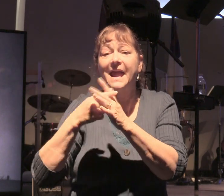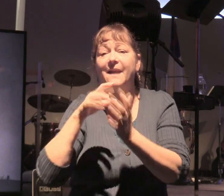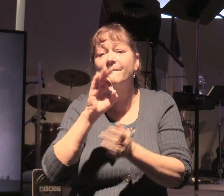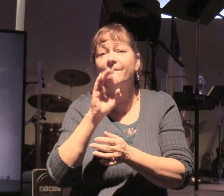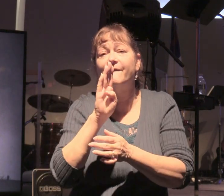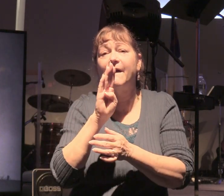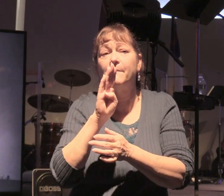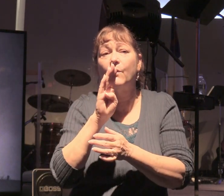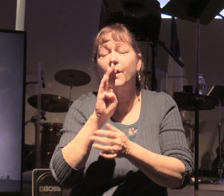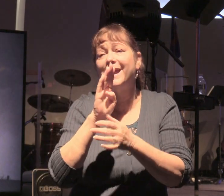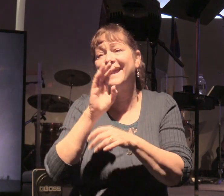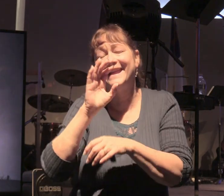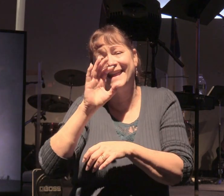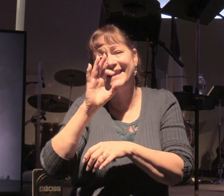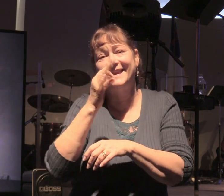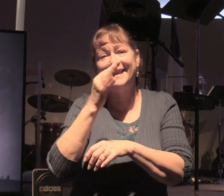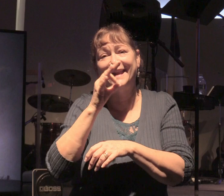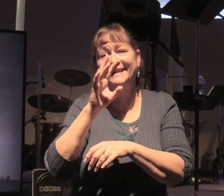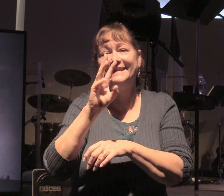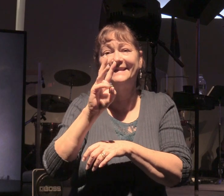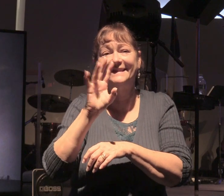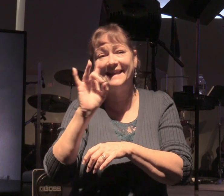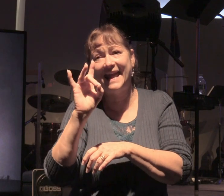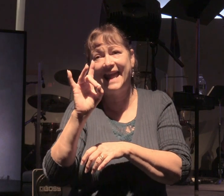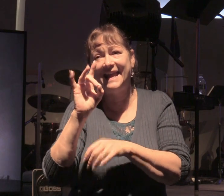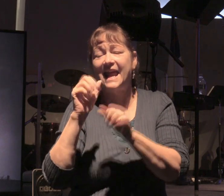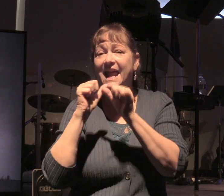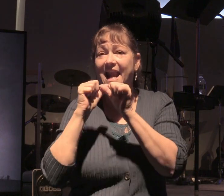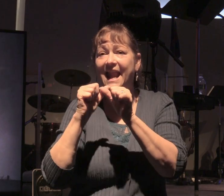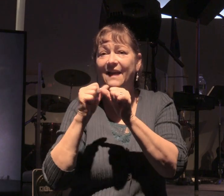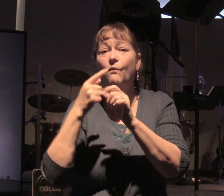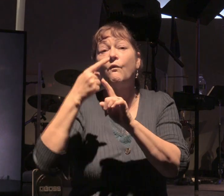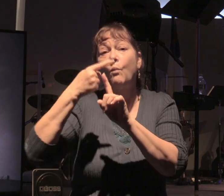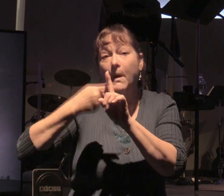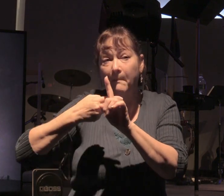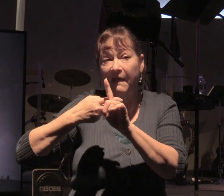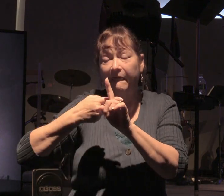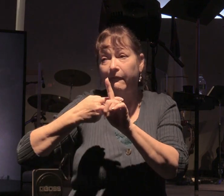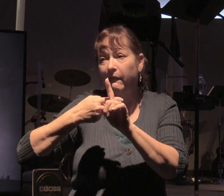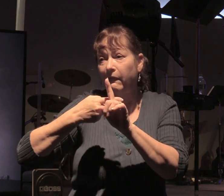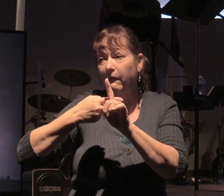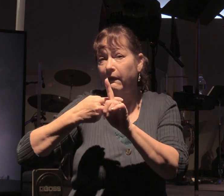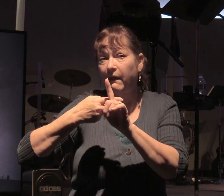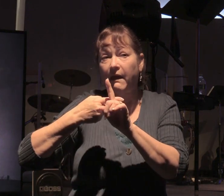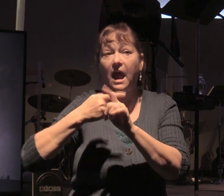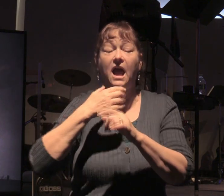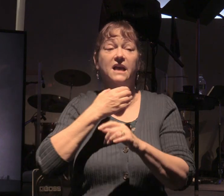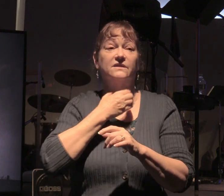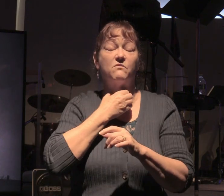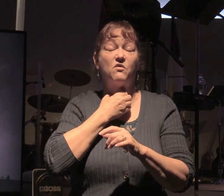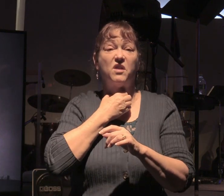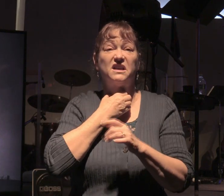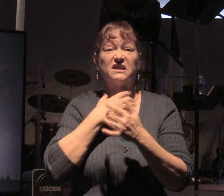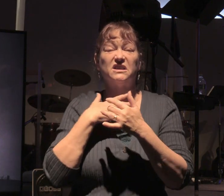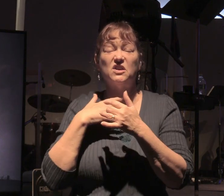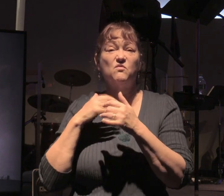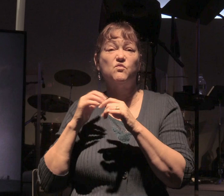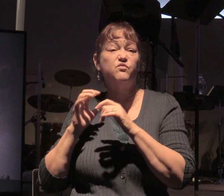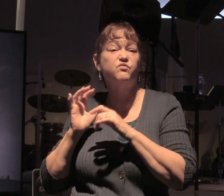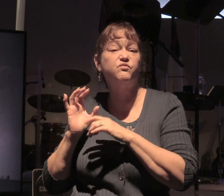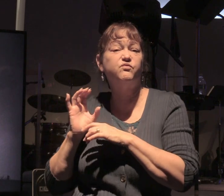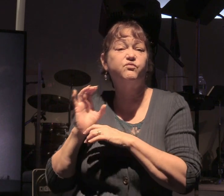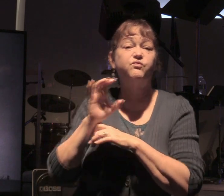February 1968, and it lasted for nearly the entire month. As Marines ferociously drove